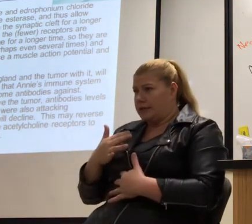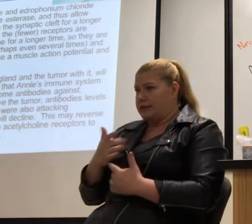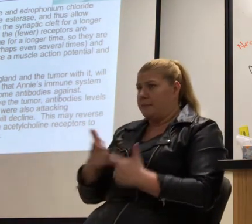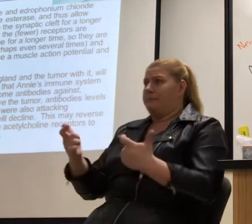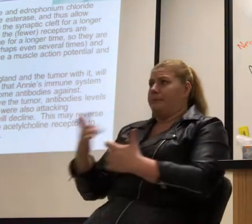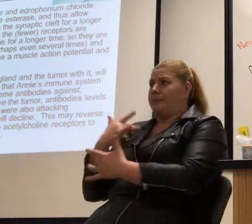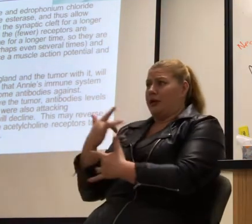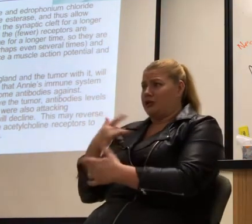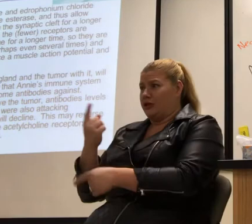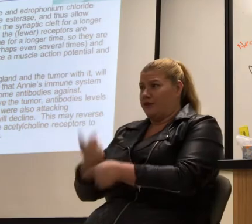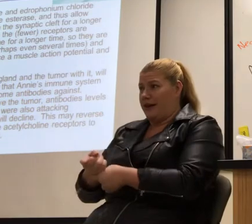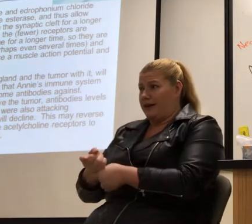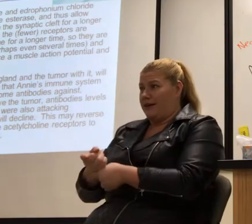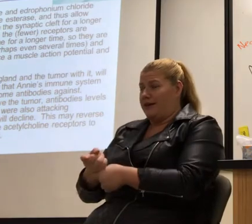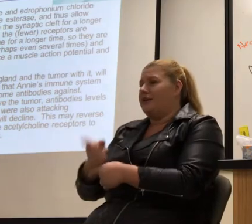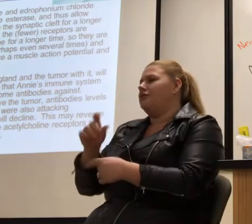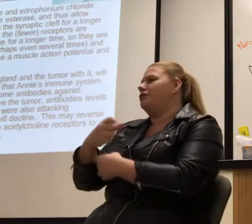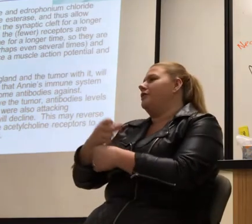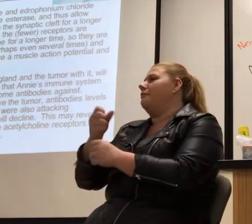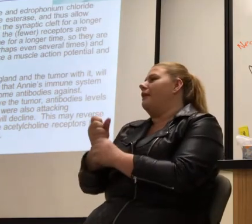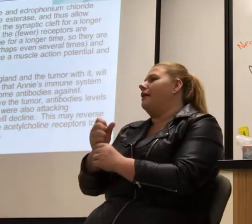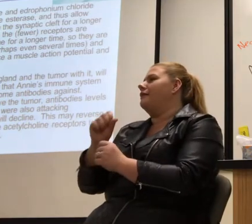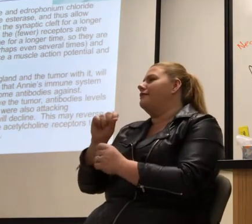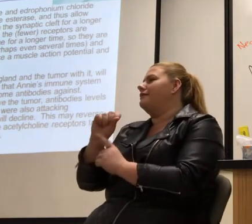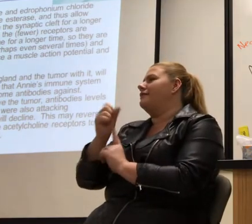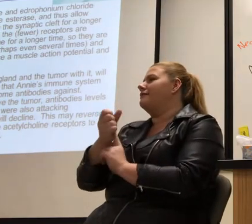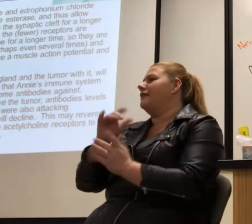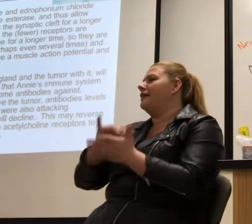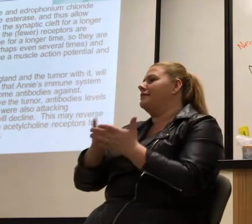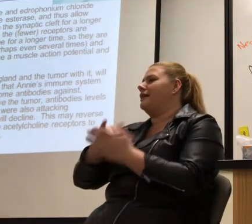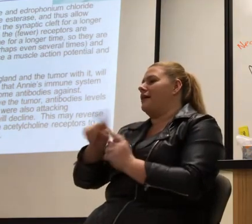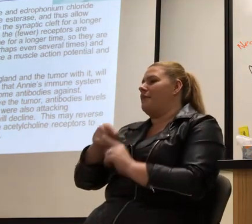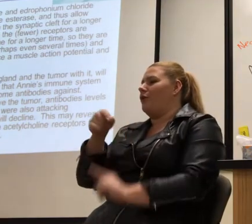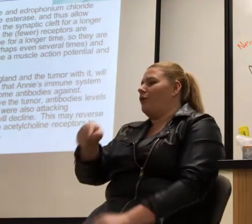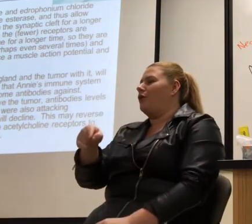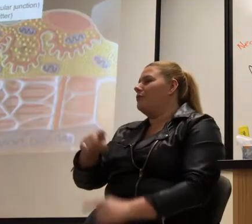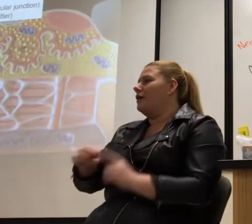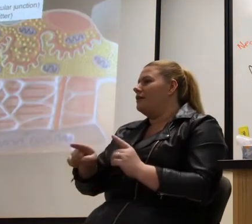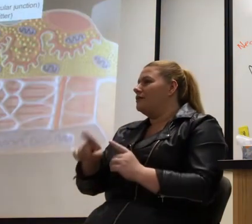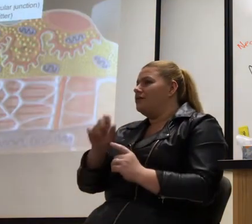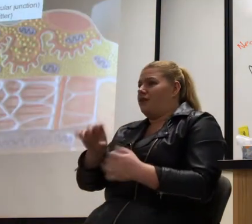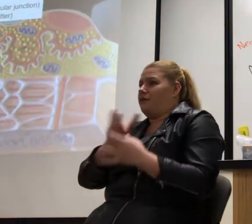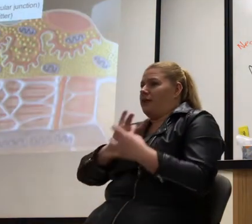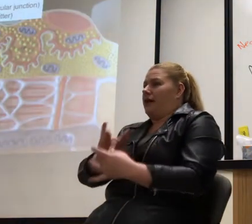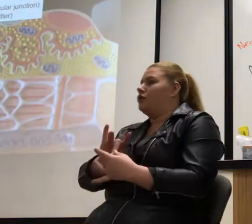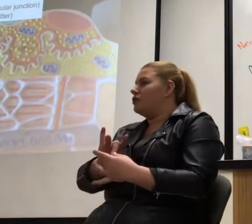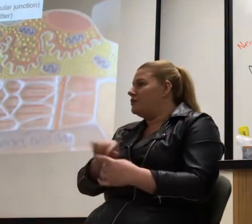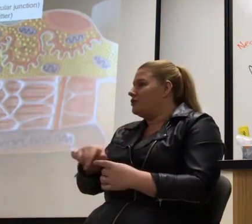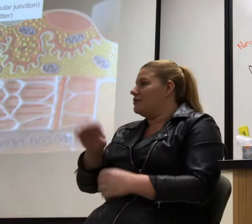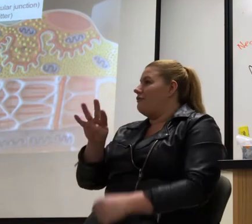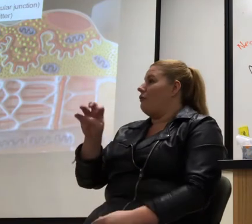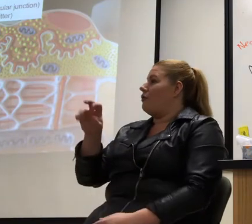Should have made a case study about her, but I never got her permission, but she was actually, you could relate to her, she was a 4-3 student.